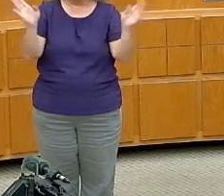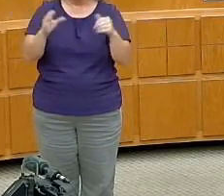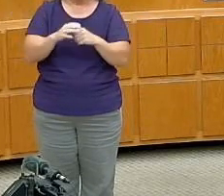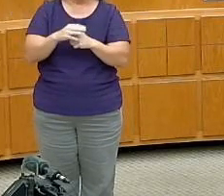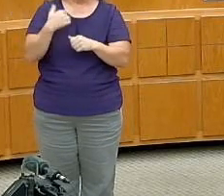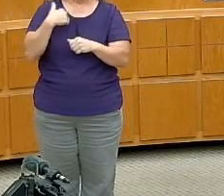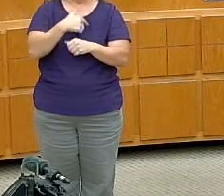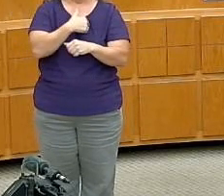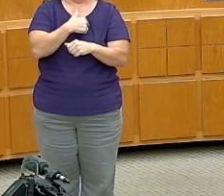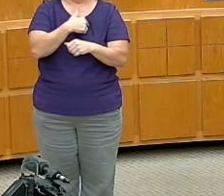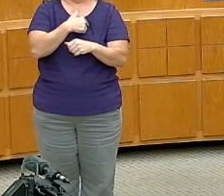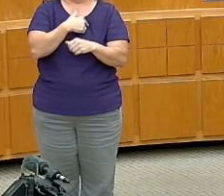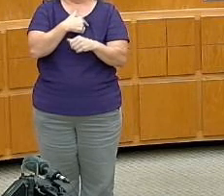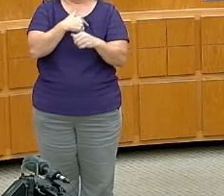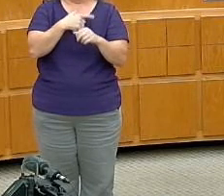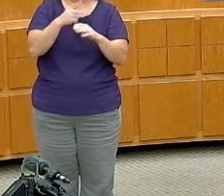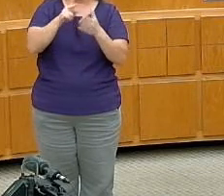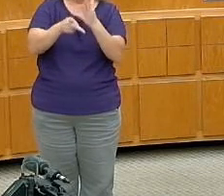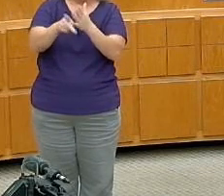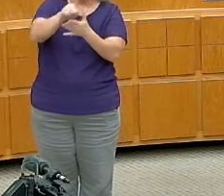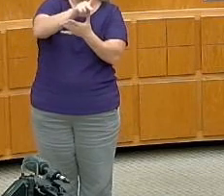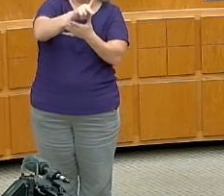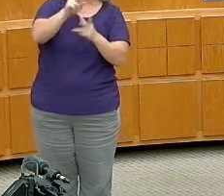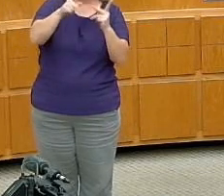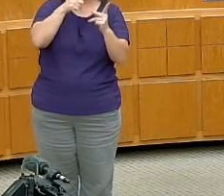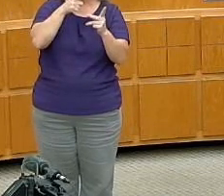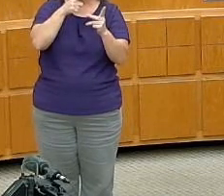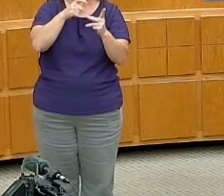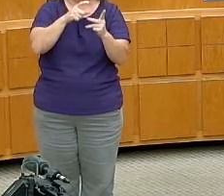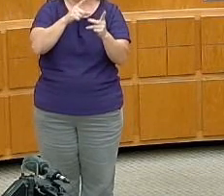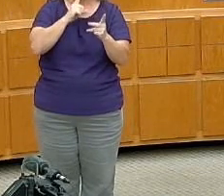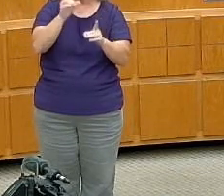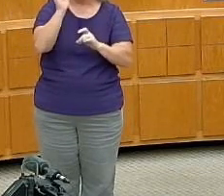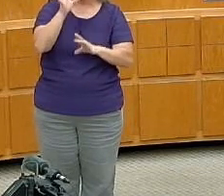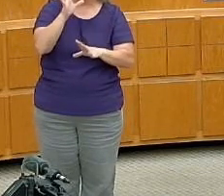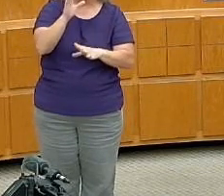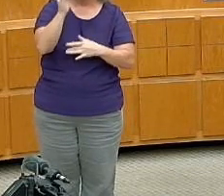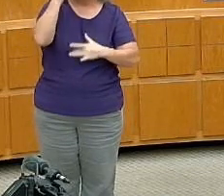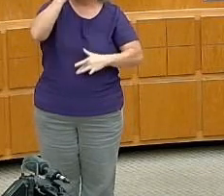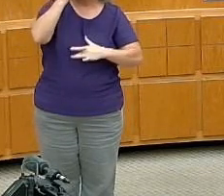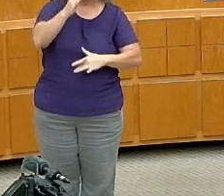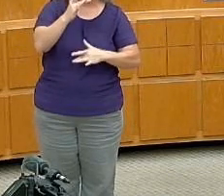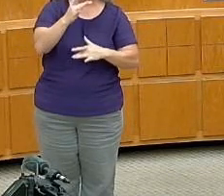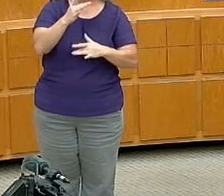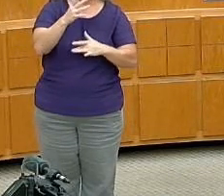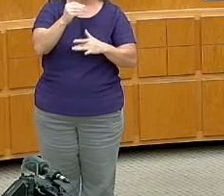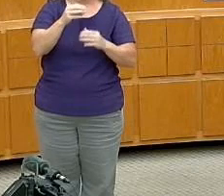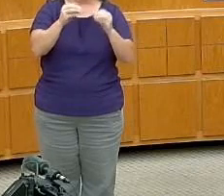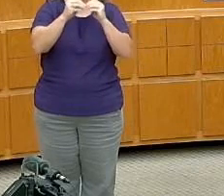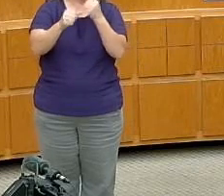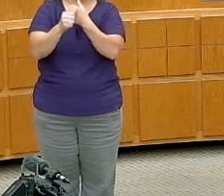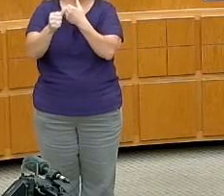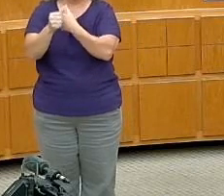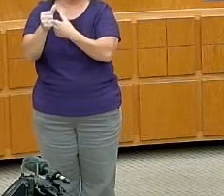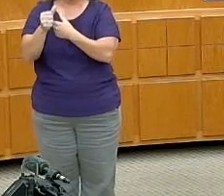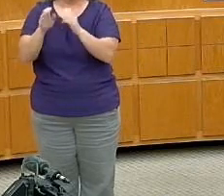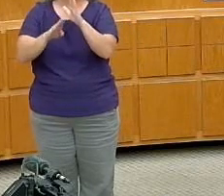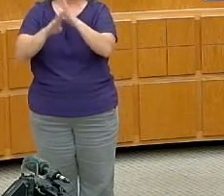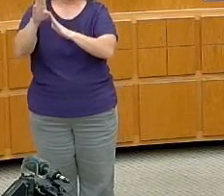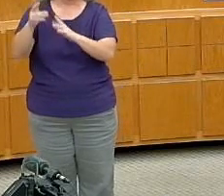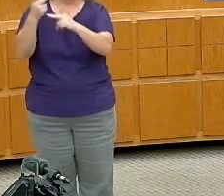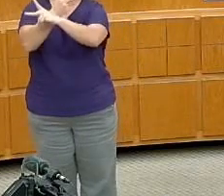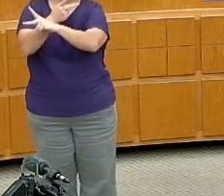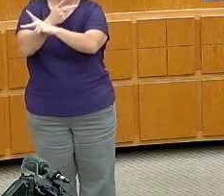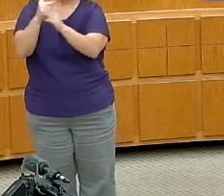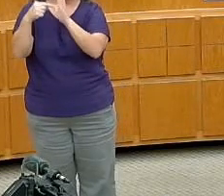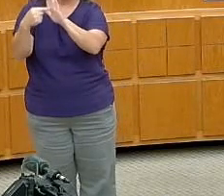critically ill and have other health issues that puts them more at risk of developing critical symptoms. The reagents that are utilized